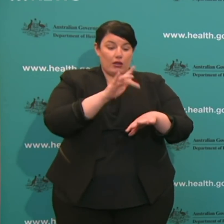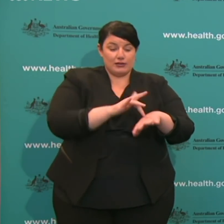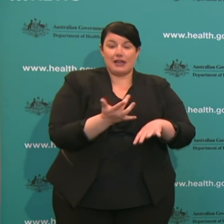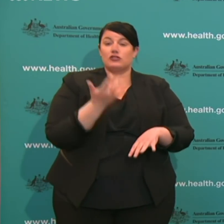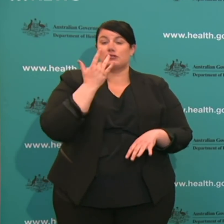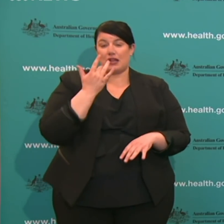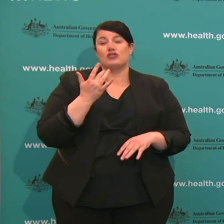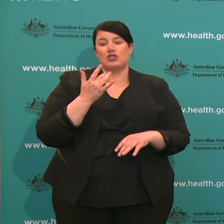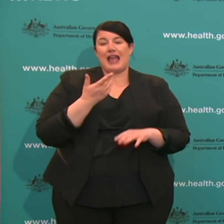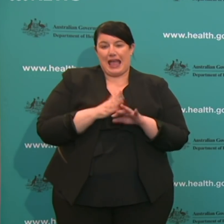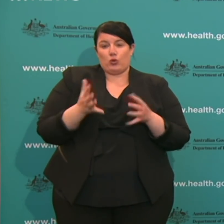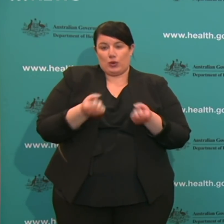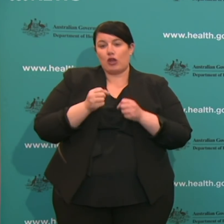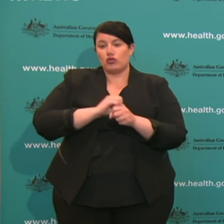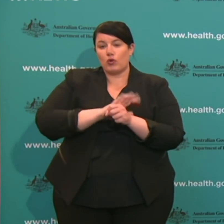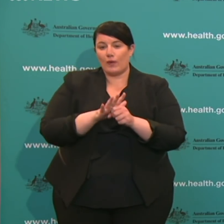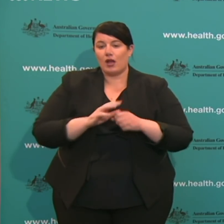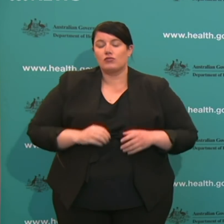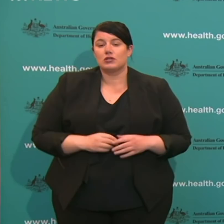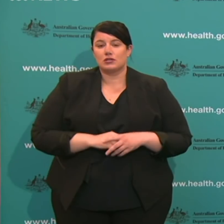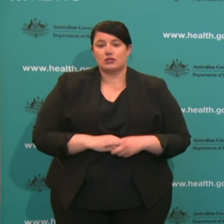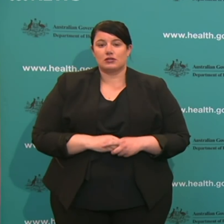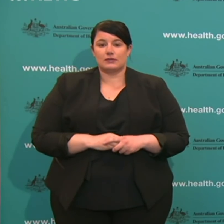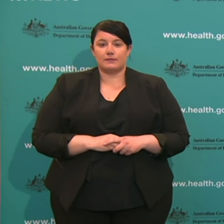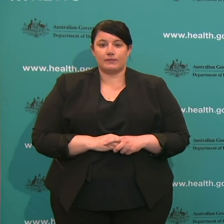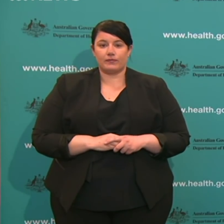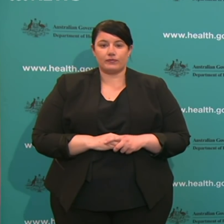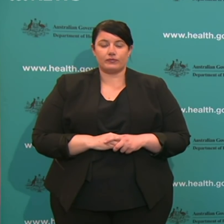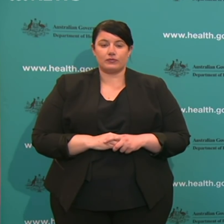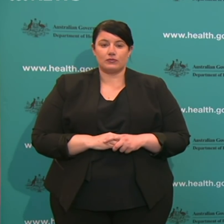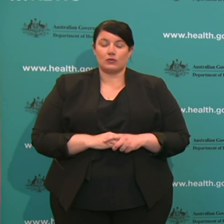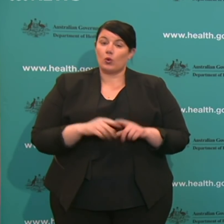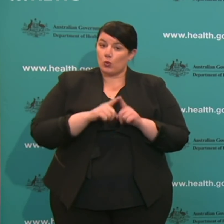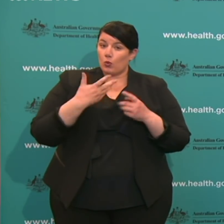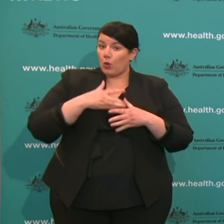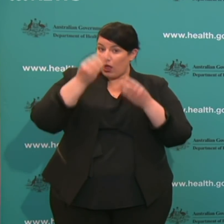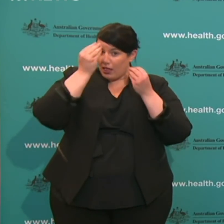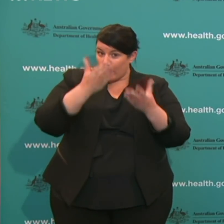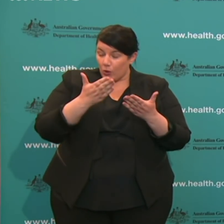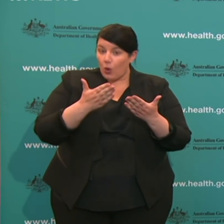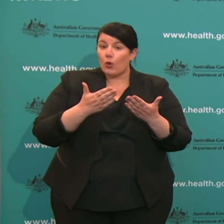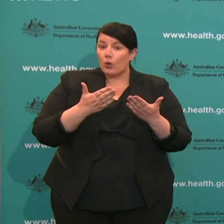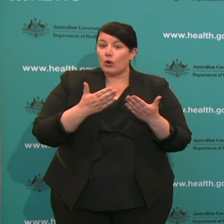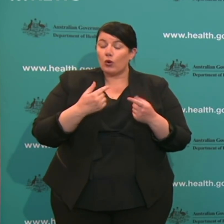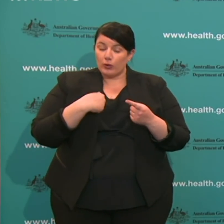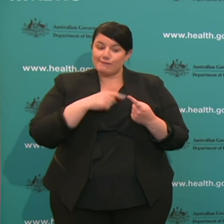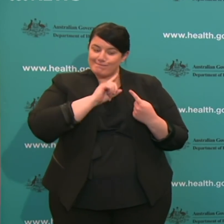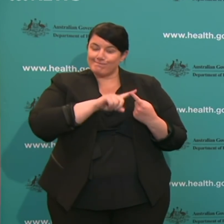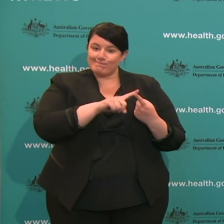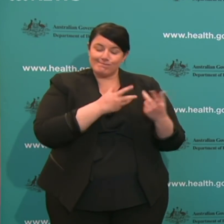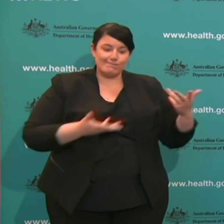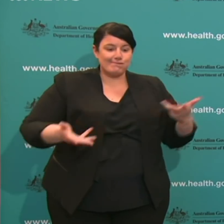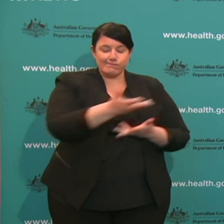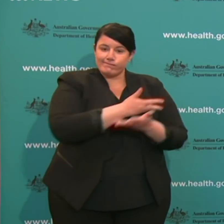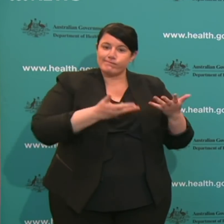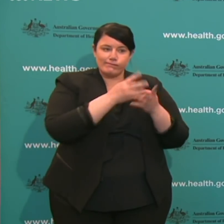I would also like to indicate today and let you know that we have had ongoing discussions at the